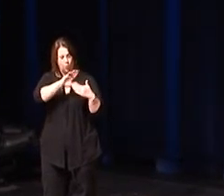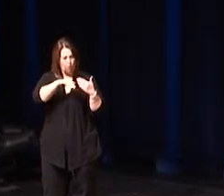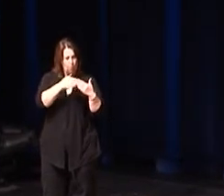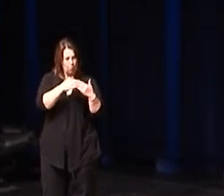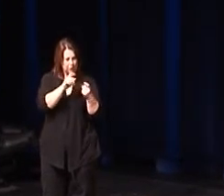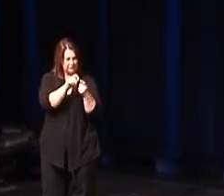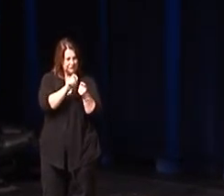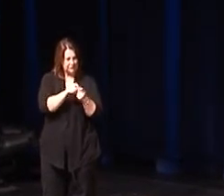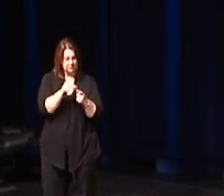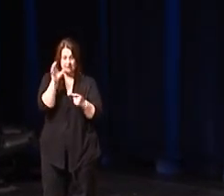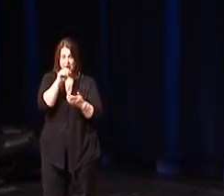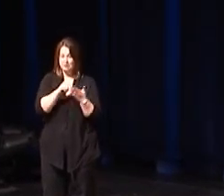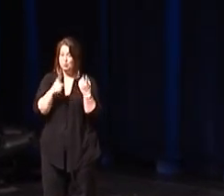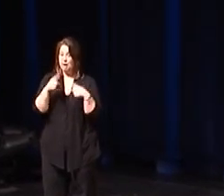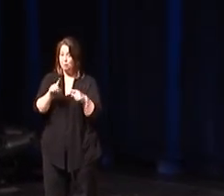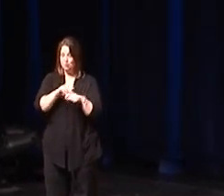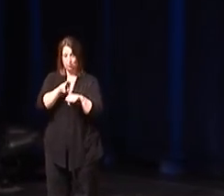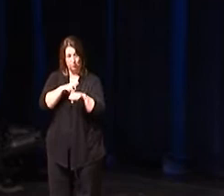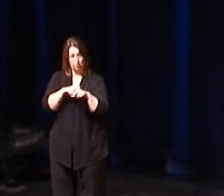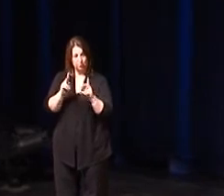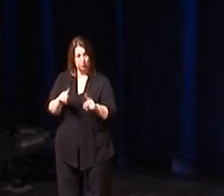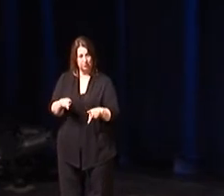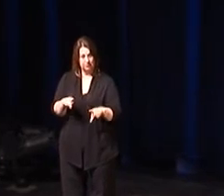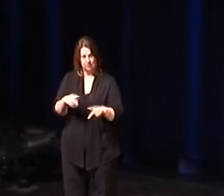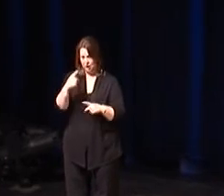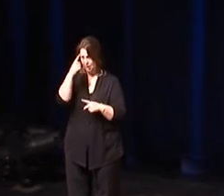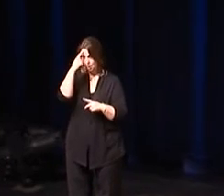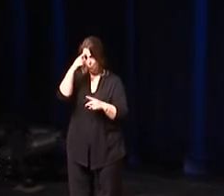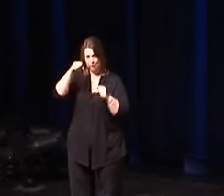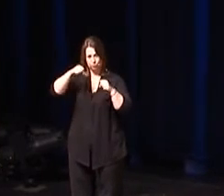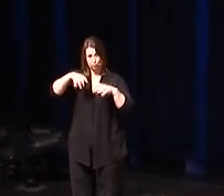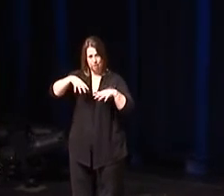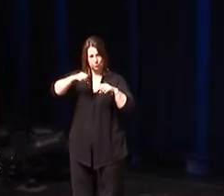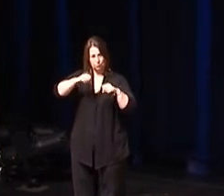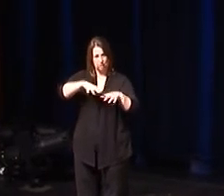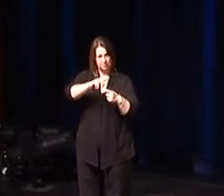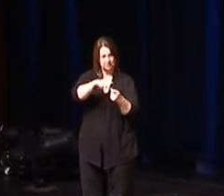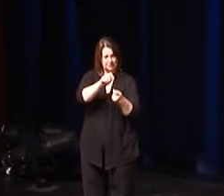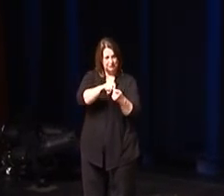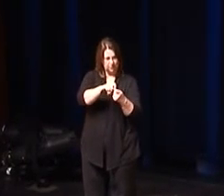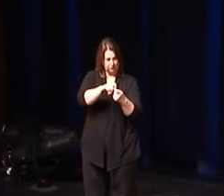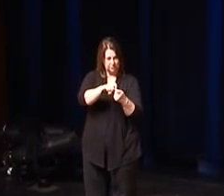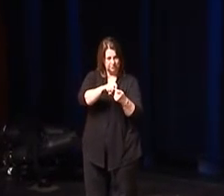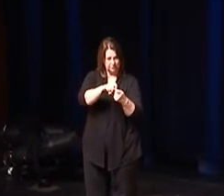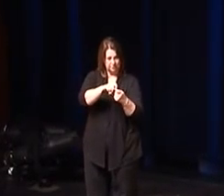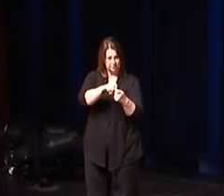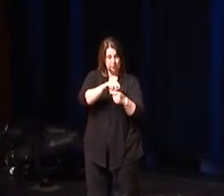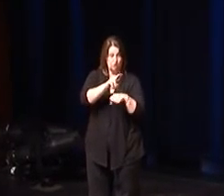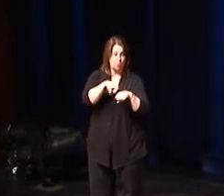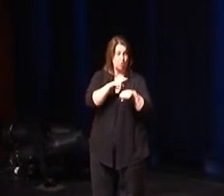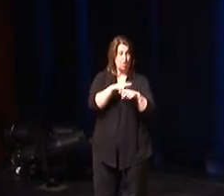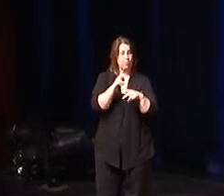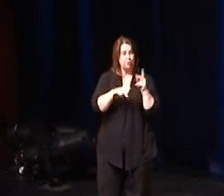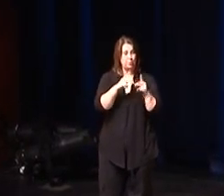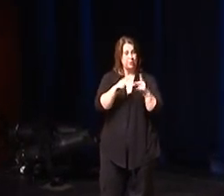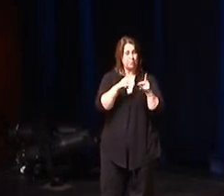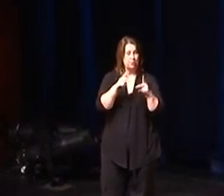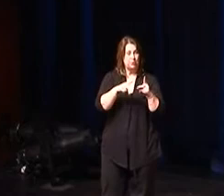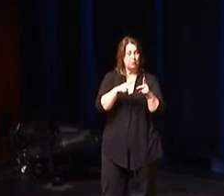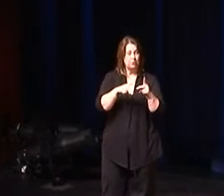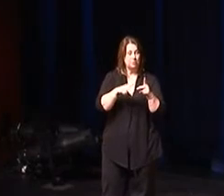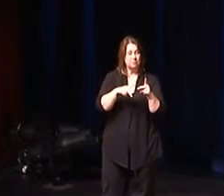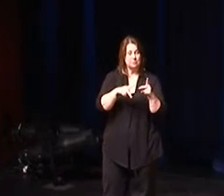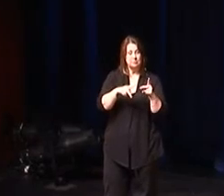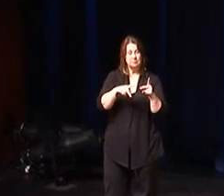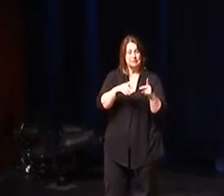details. But guess what happens to the normal person? The brain drops out the details. See, normal people being top-down thinkers